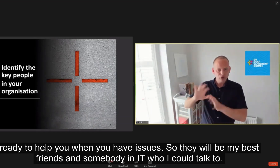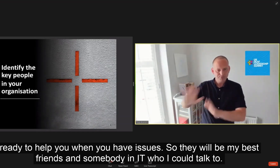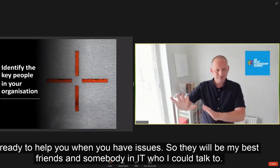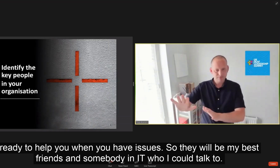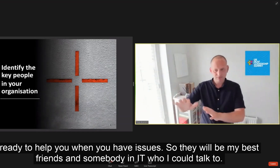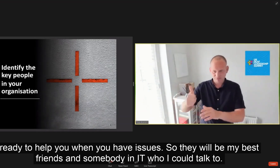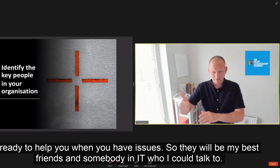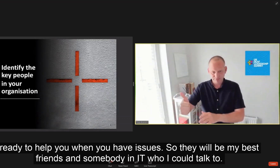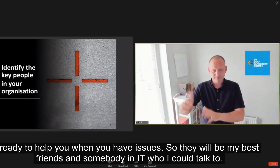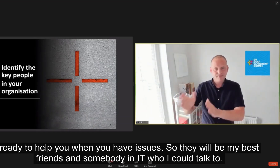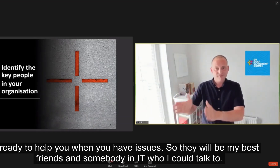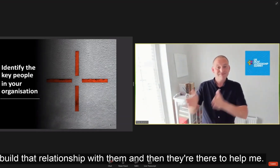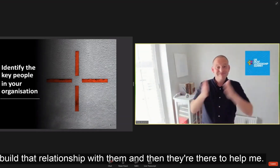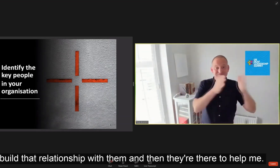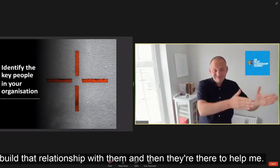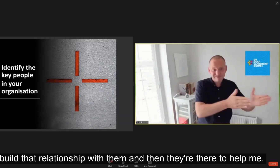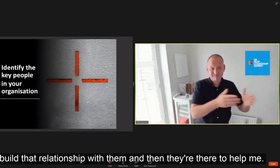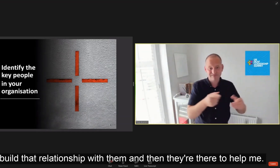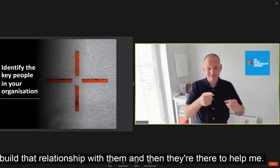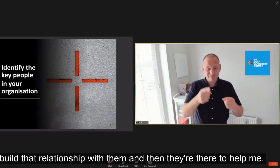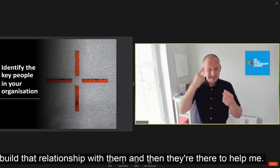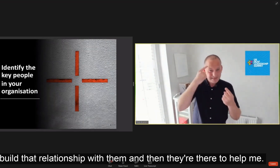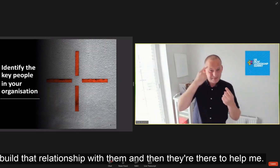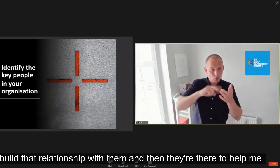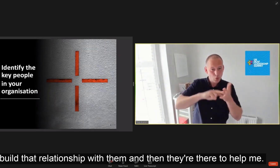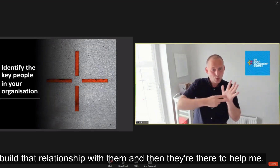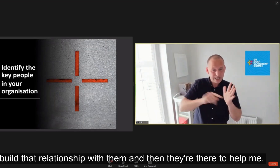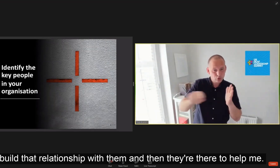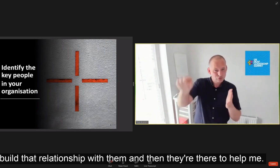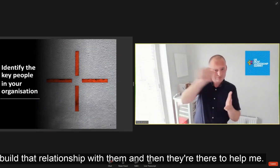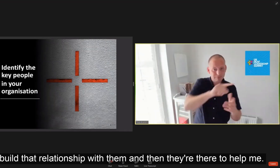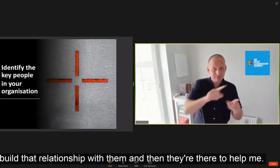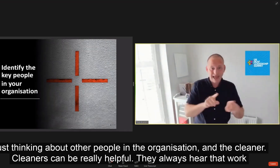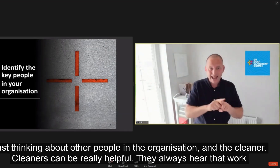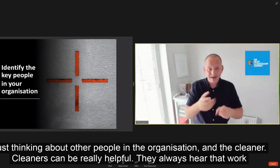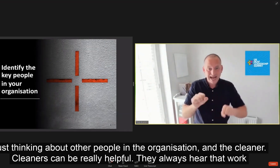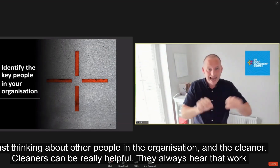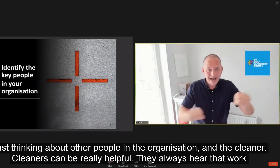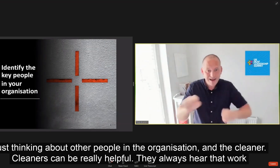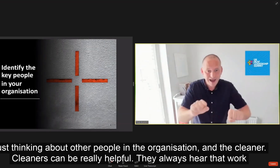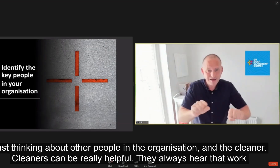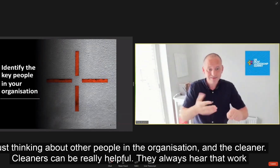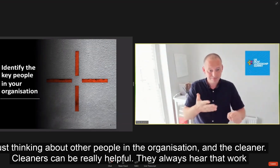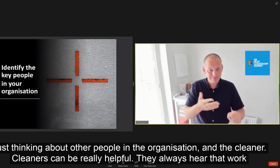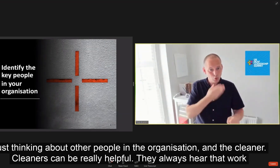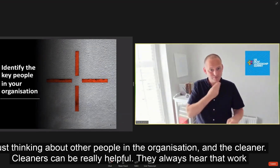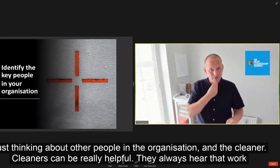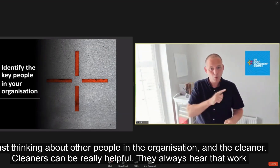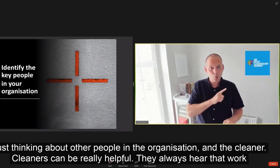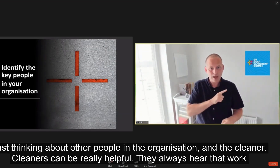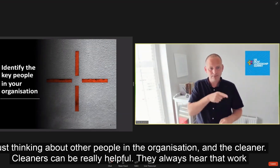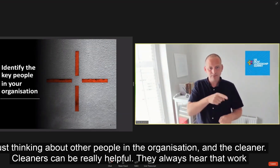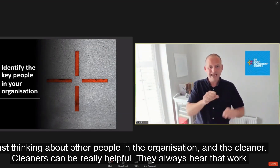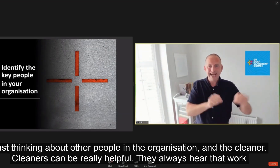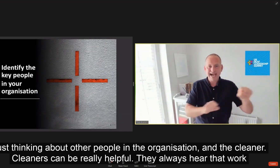who I can talk to. I build that relationship with them, and then they're there to help me. And then just thinking about other people within the